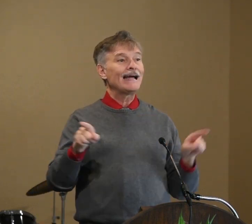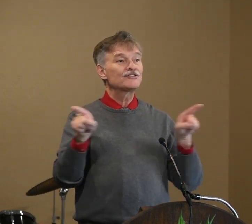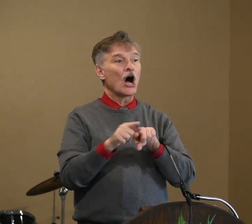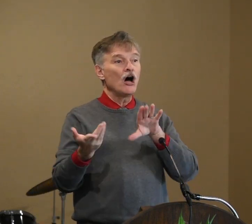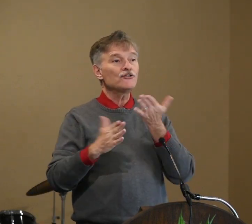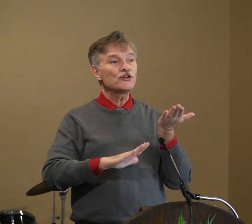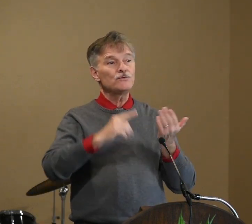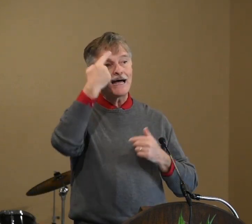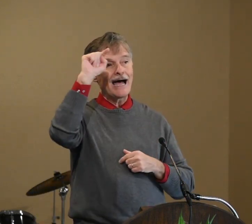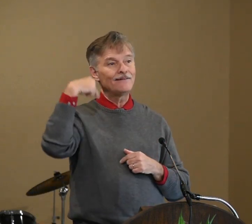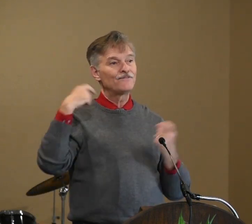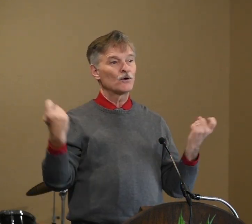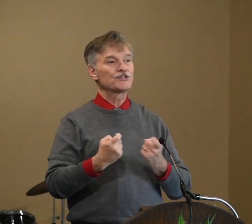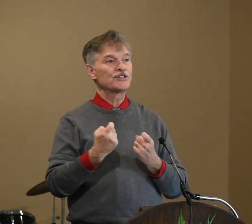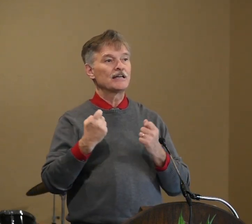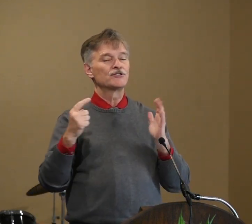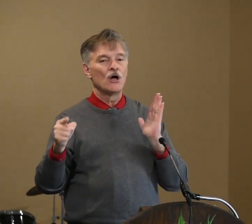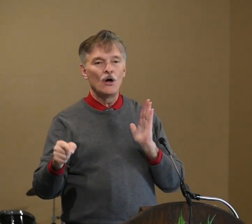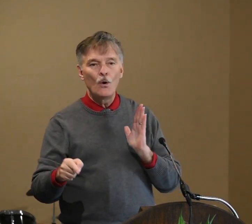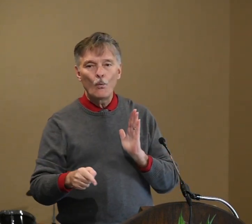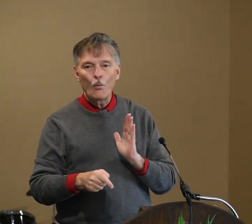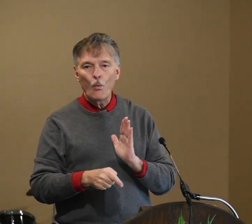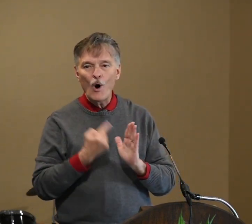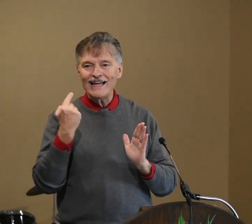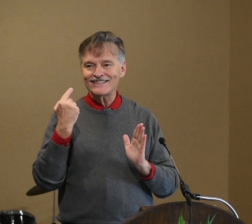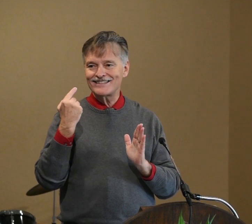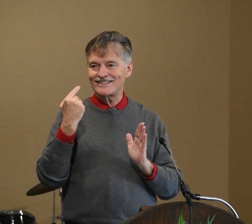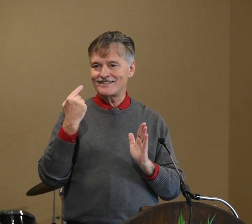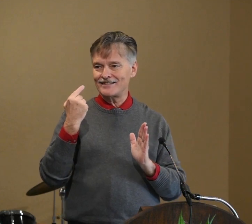Christ also died for sins once.